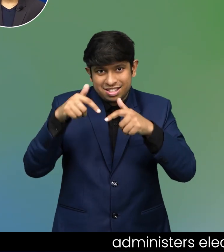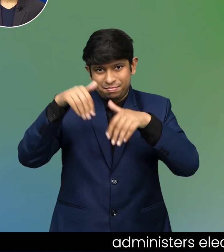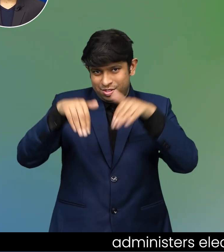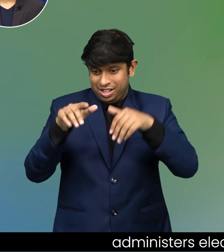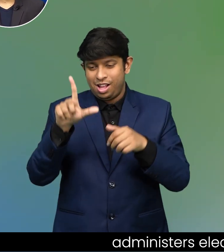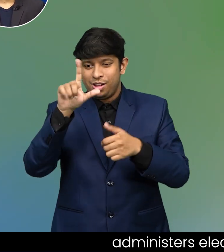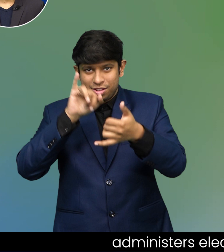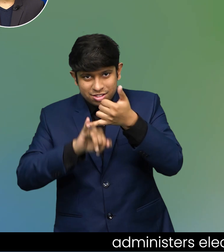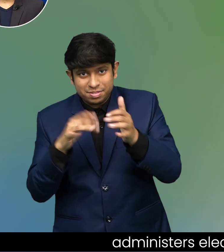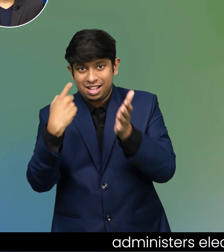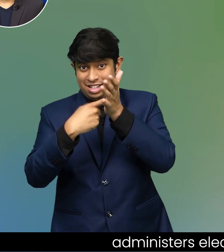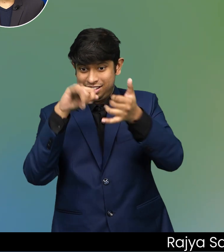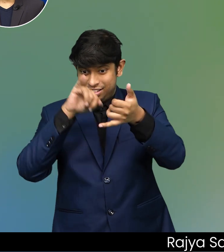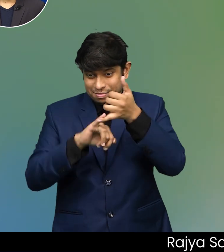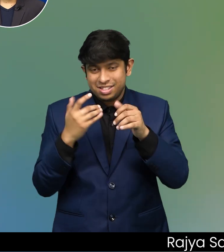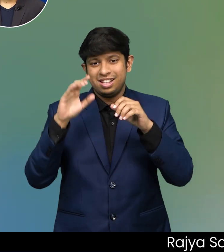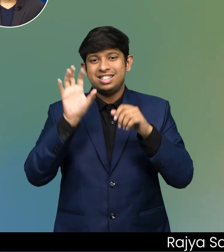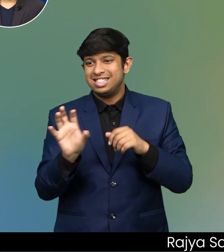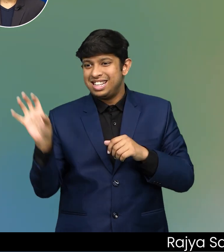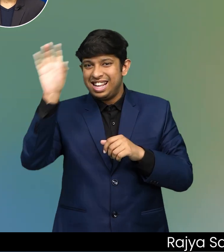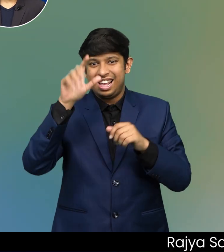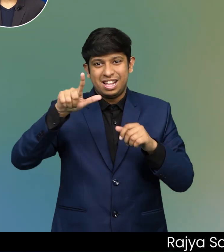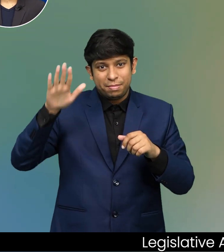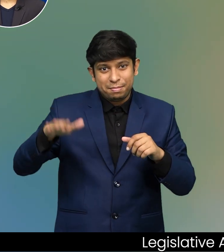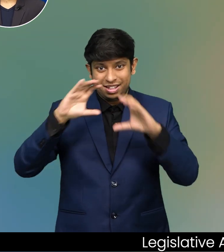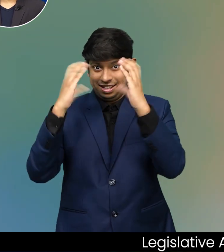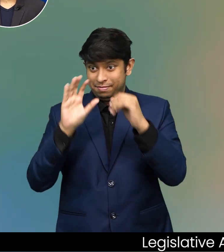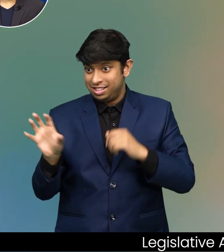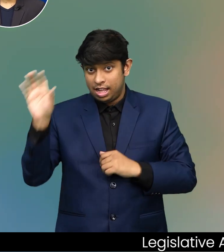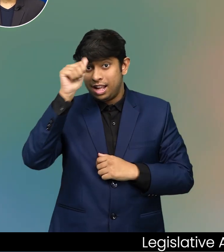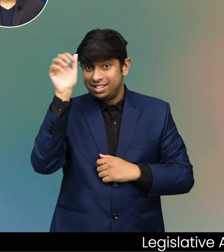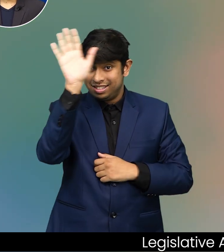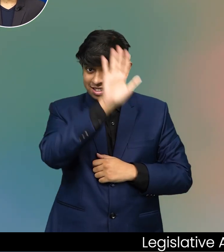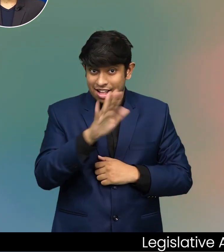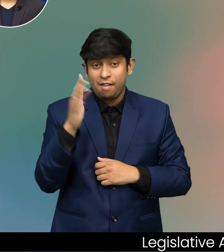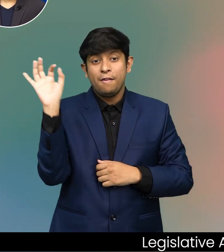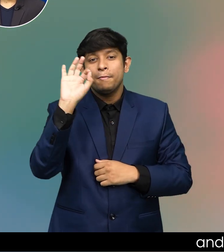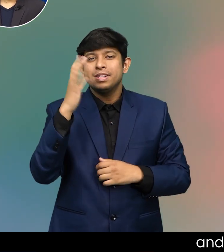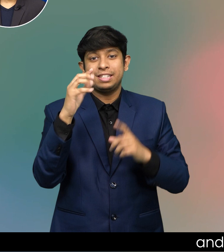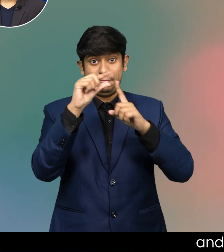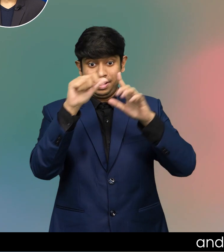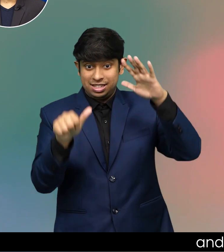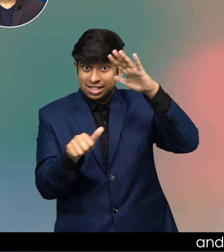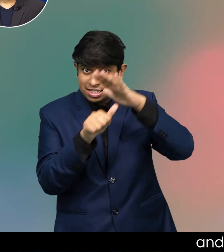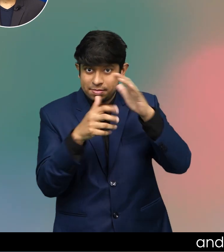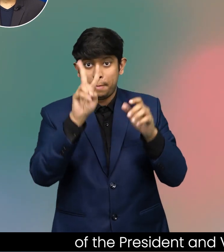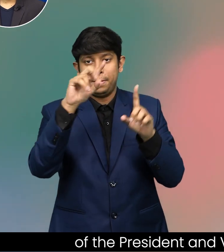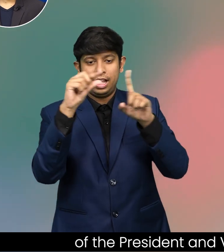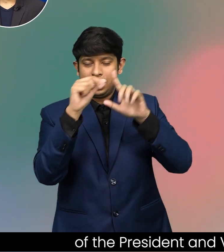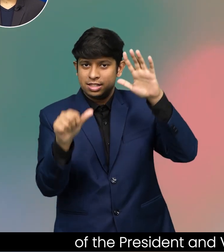elections to the Lok Sabha, Rajya Sabha and state legislative assemblies in India and the